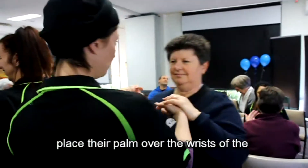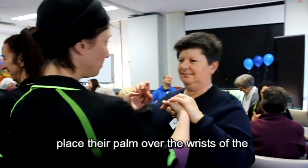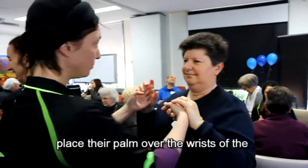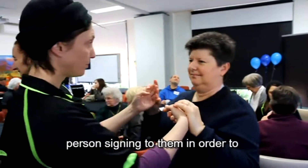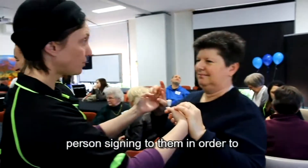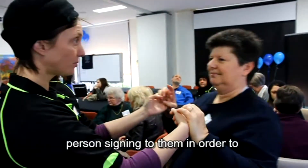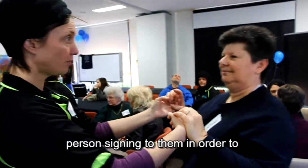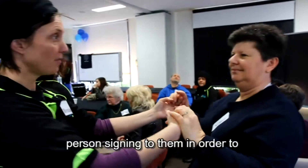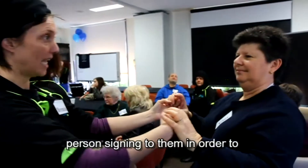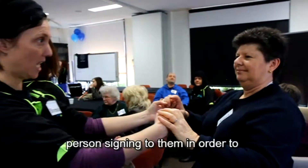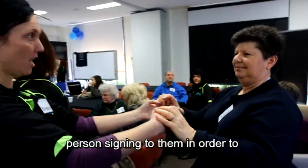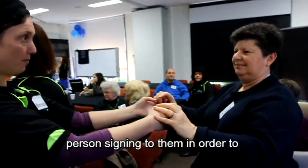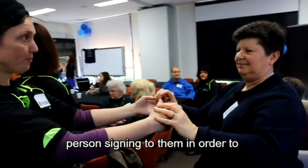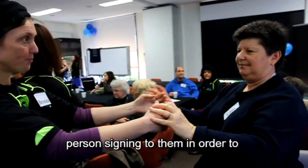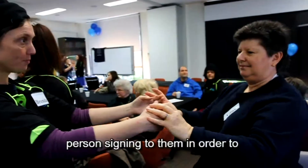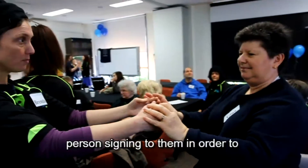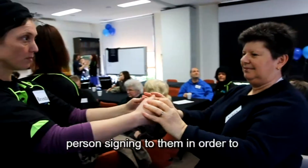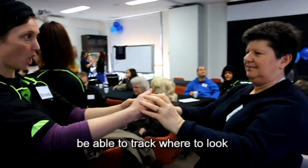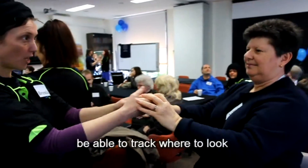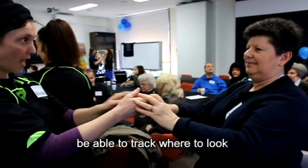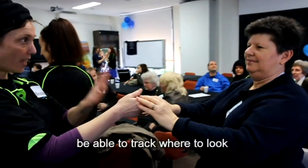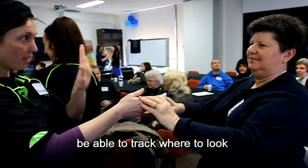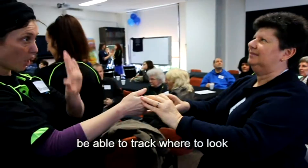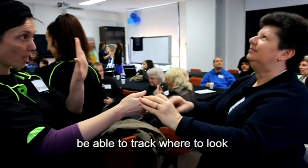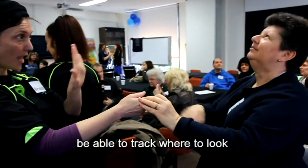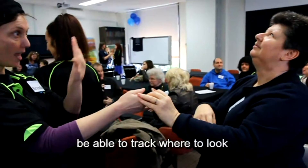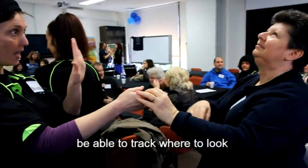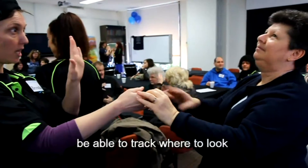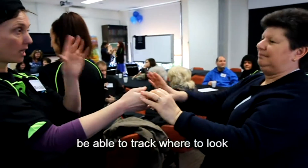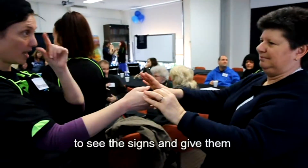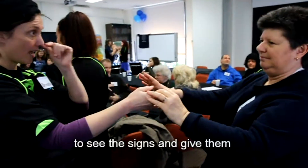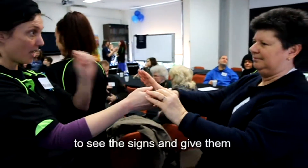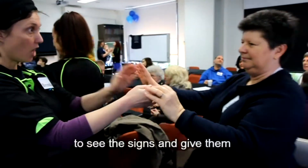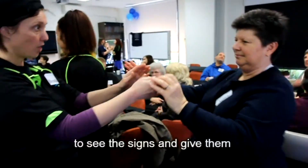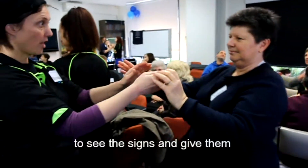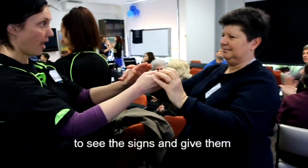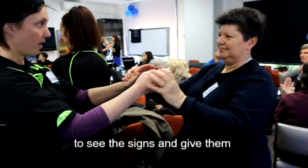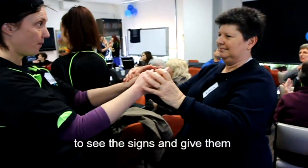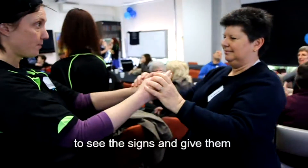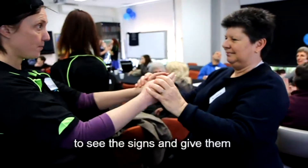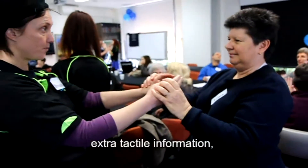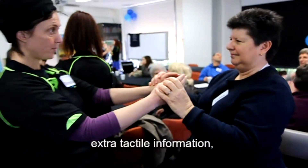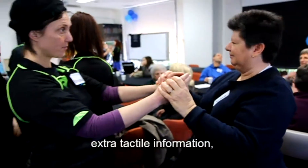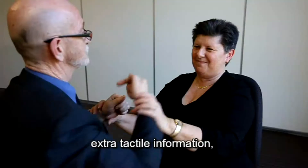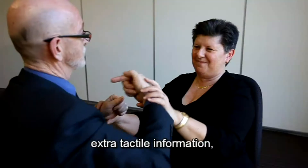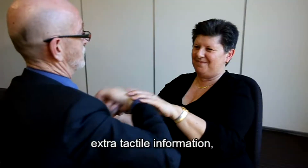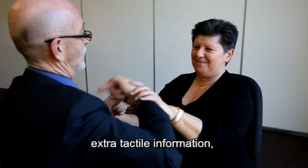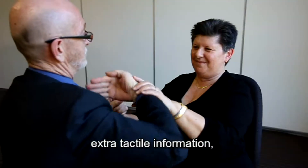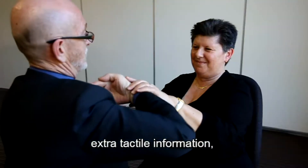wrists of the person signing to them in order to be able to track where to look to see the signs and give them extra tactile